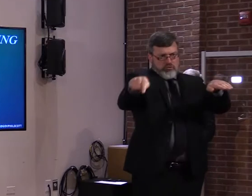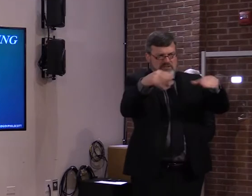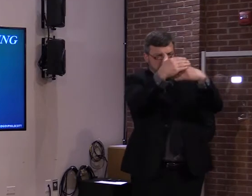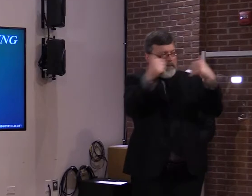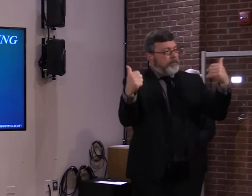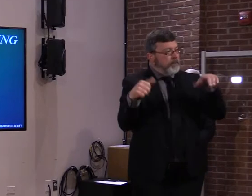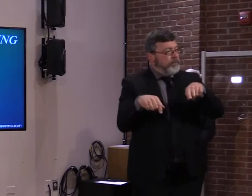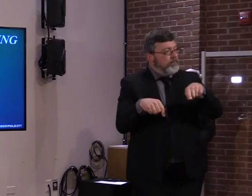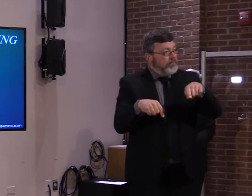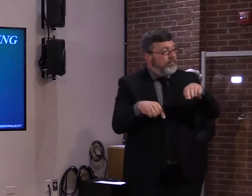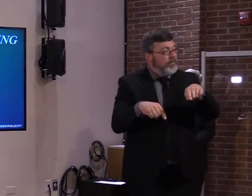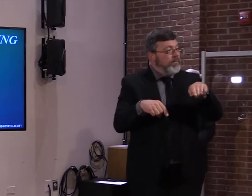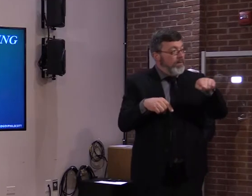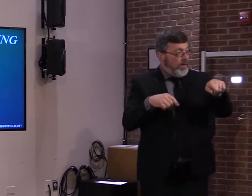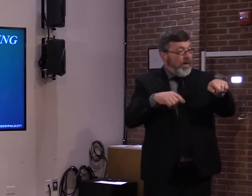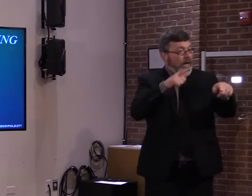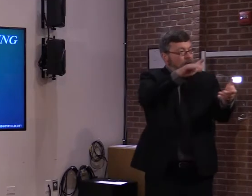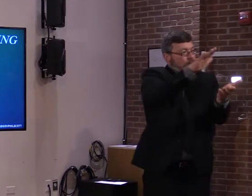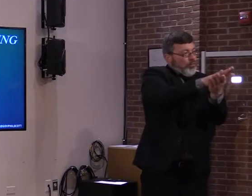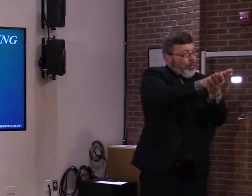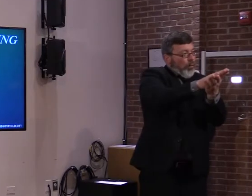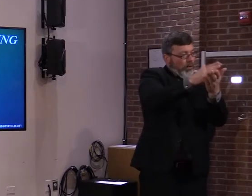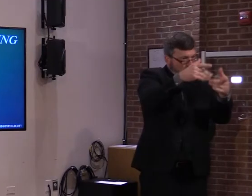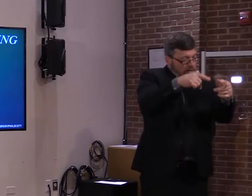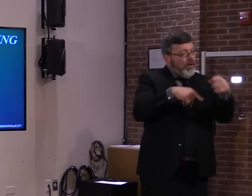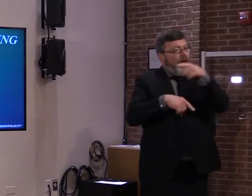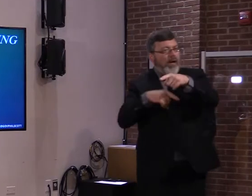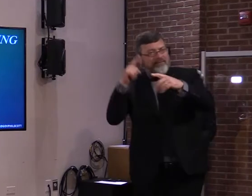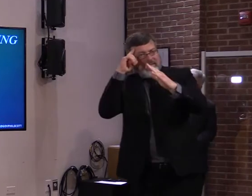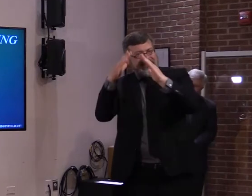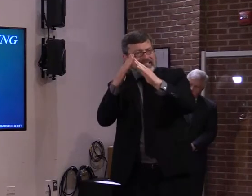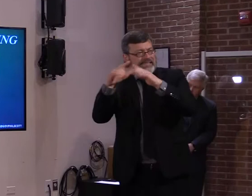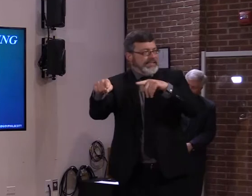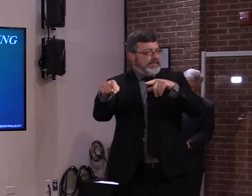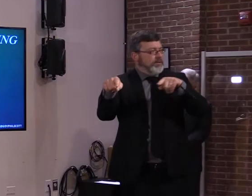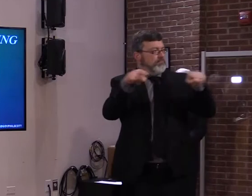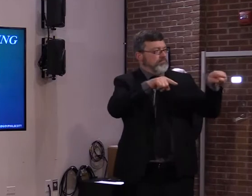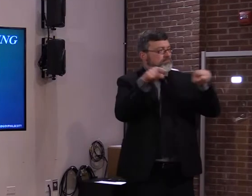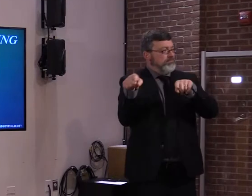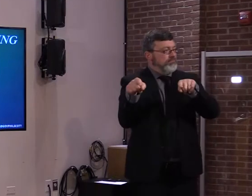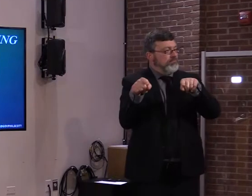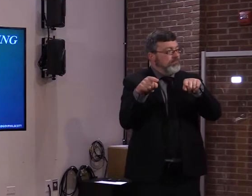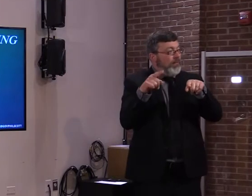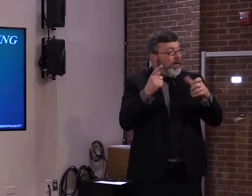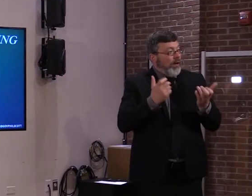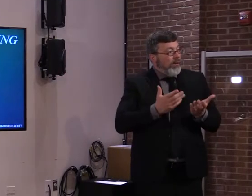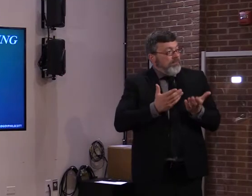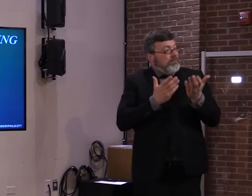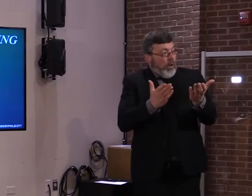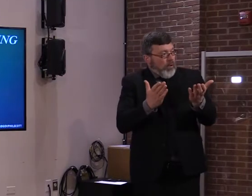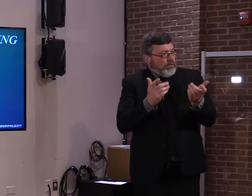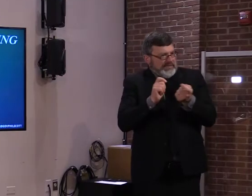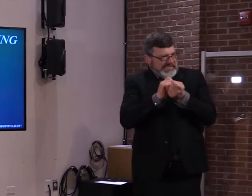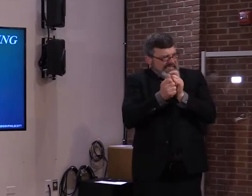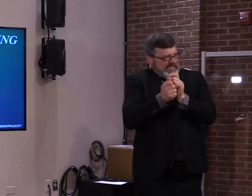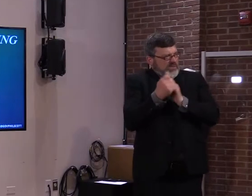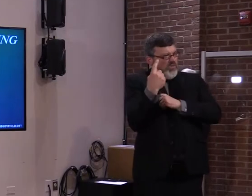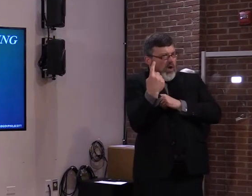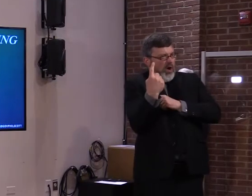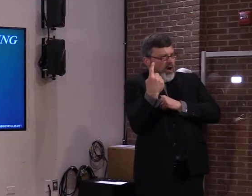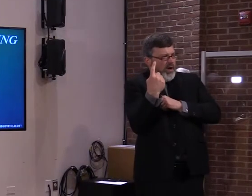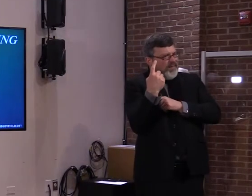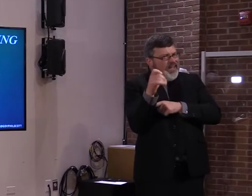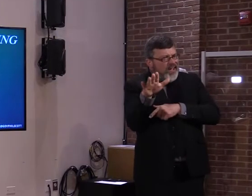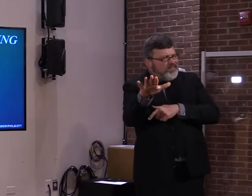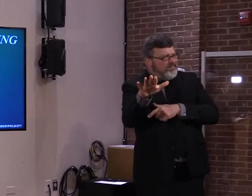one for the city. The proposal only changes the city charter. Montpelier's proposed change is for the